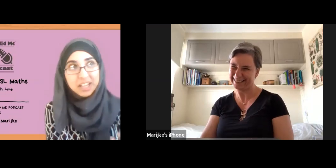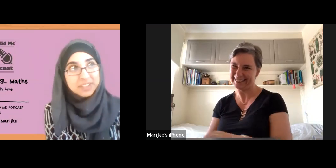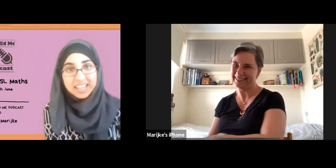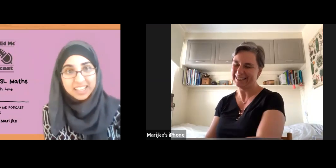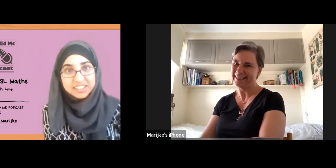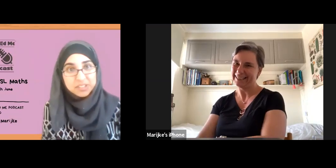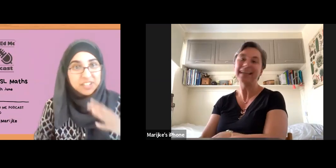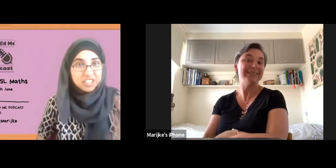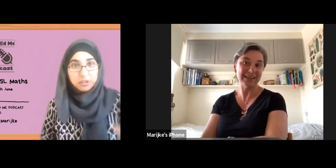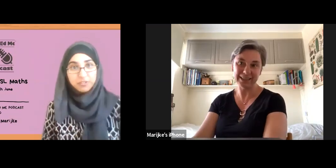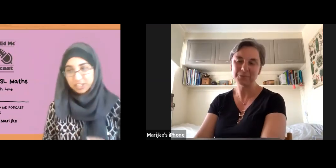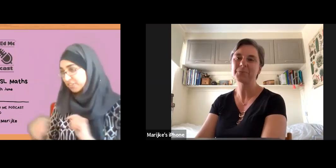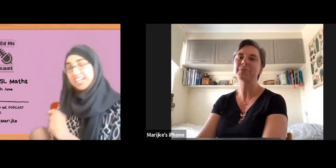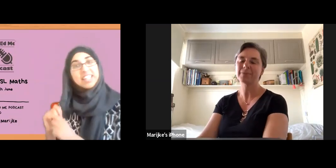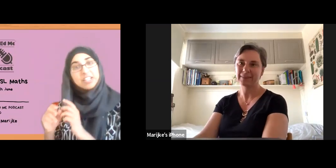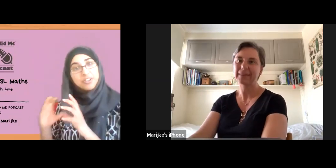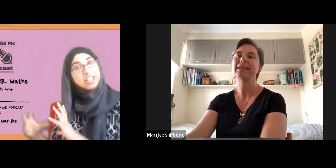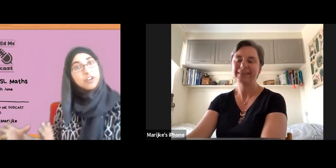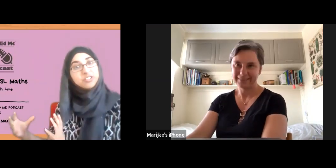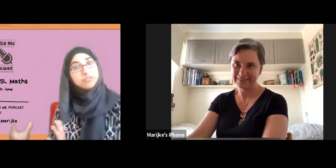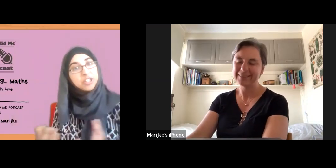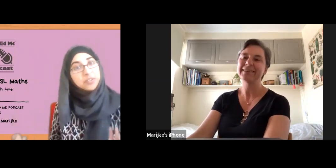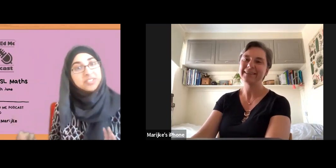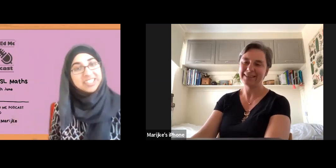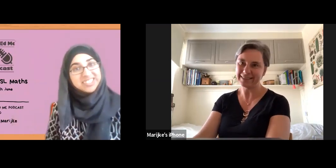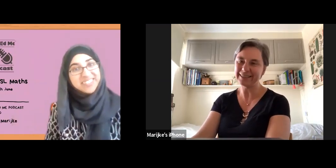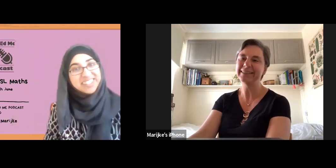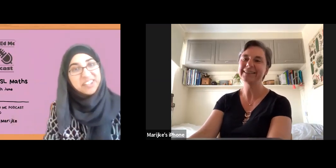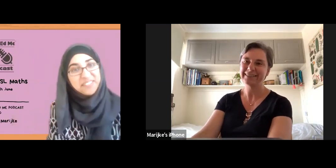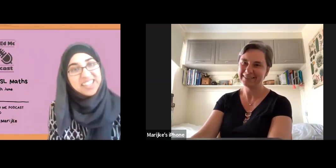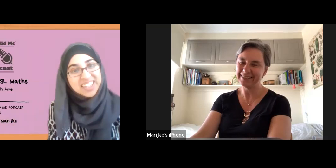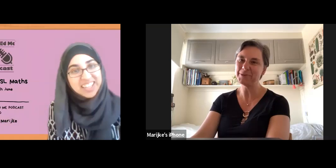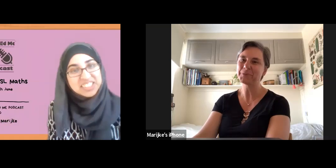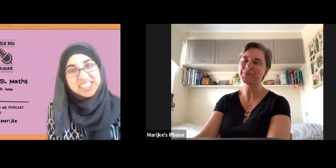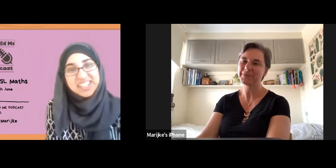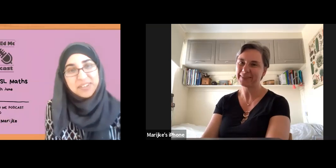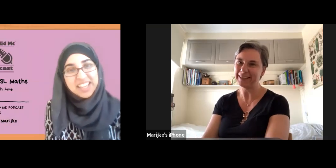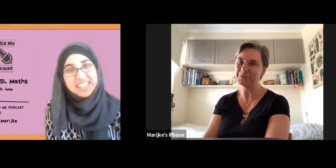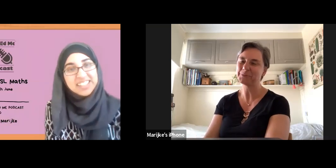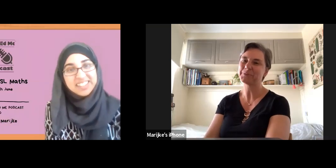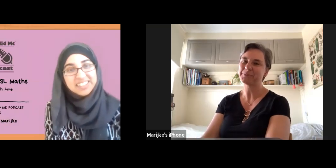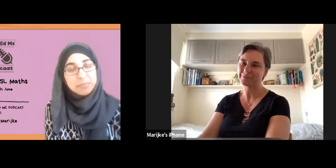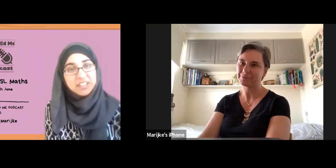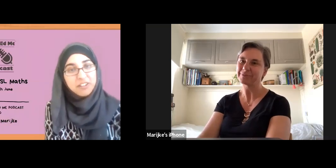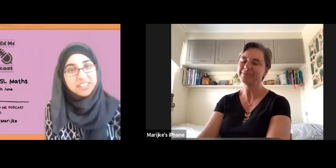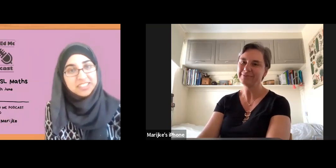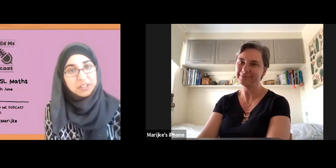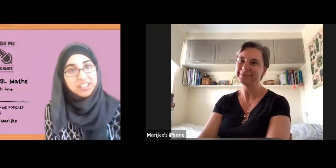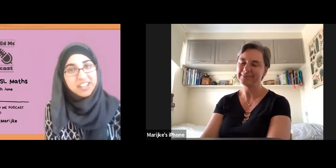with their kids. Once they've seen your videos, they can create their own video dictionary with their kids, where they're learning, and it'd be a lot of fun to do. So that's